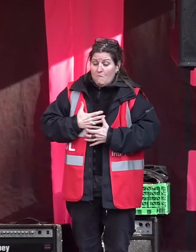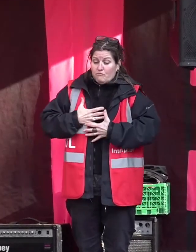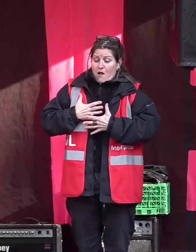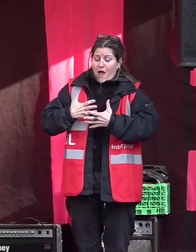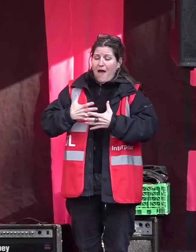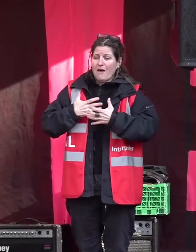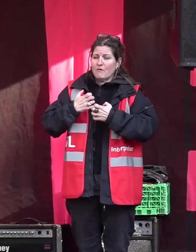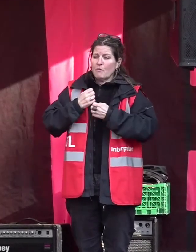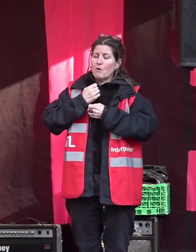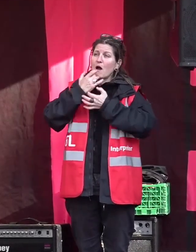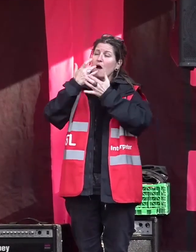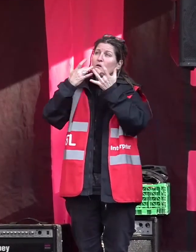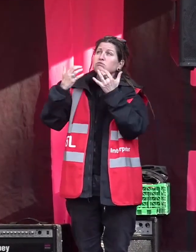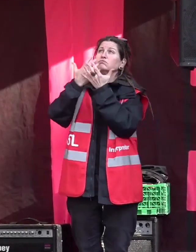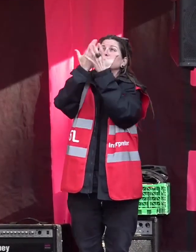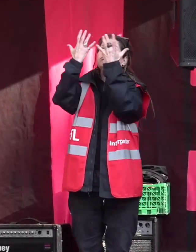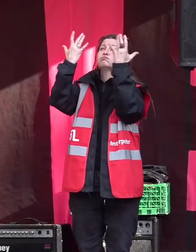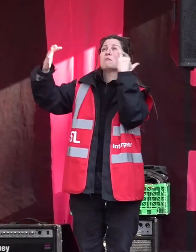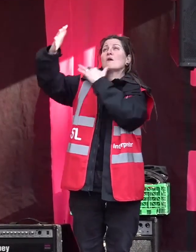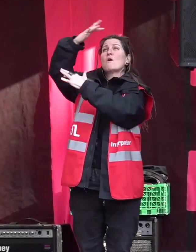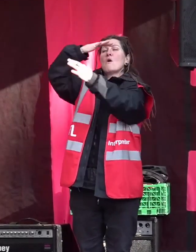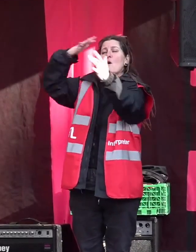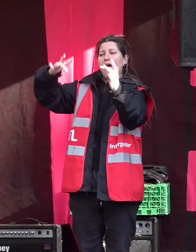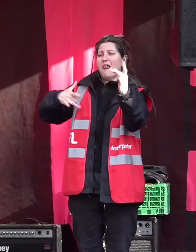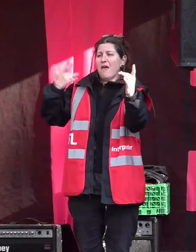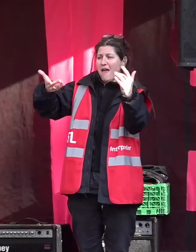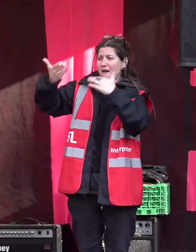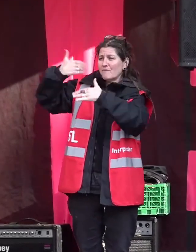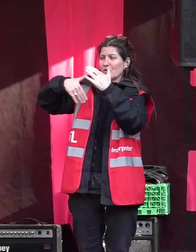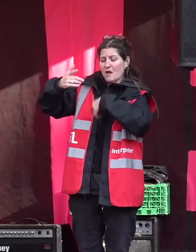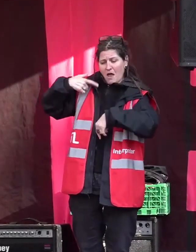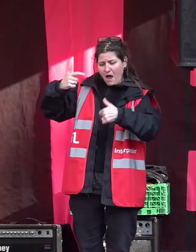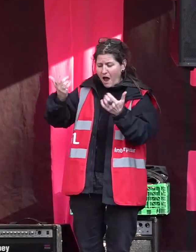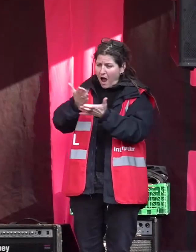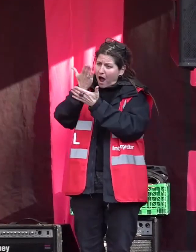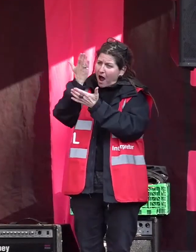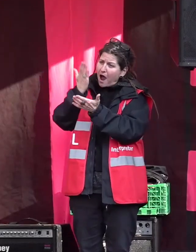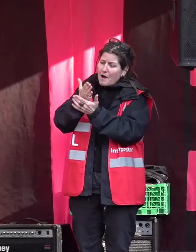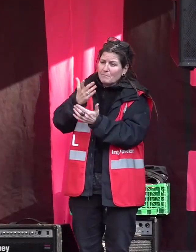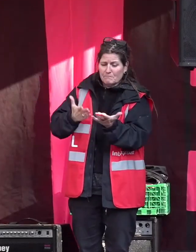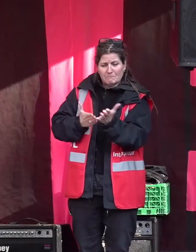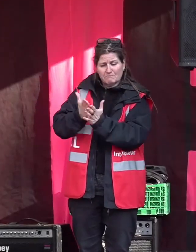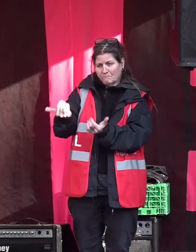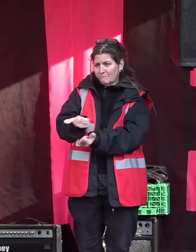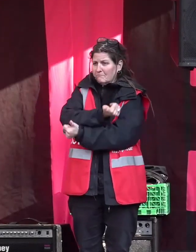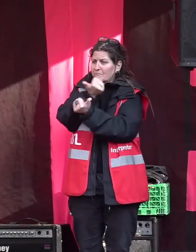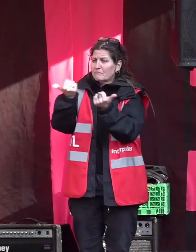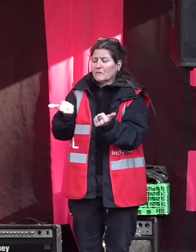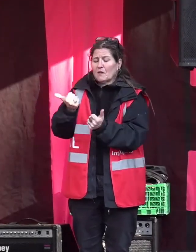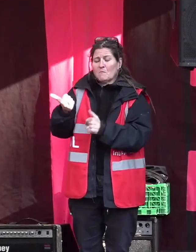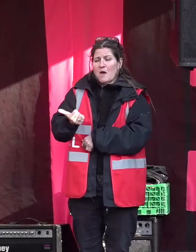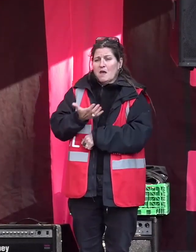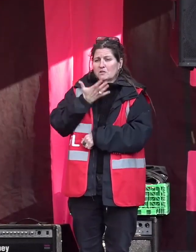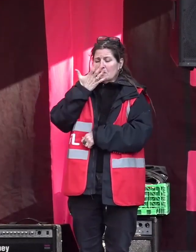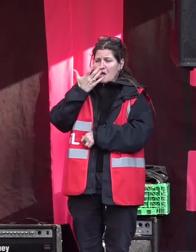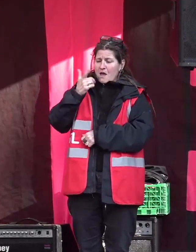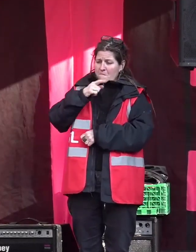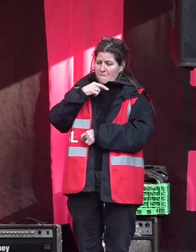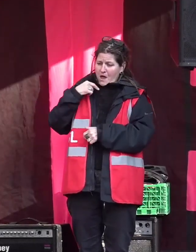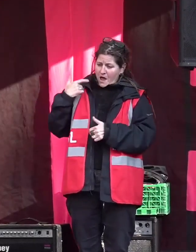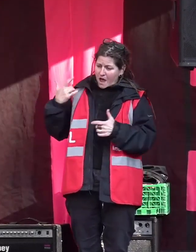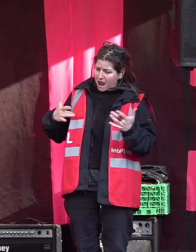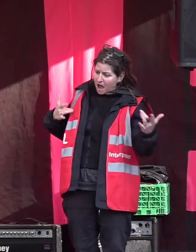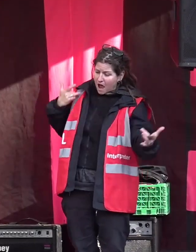to the air it lived from. I am through with the shame of my lying. I've had